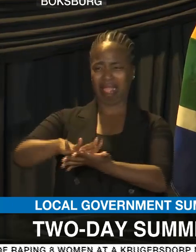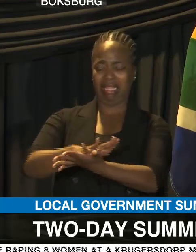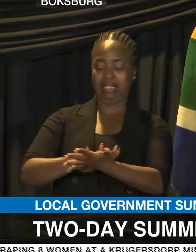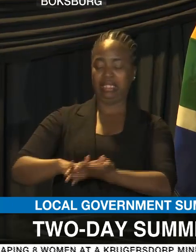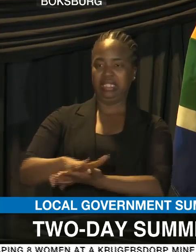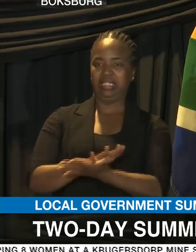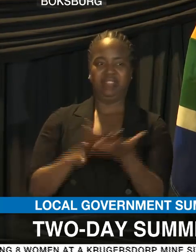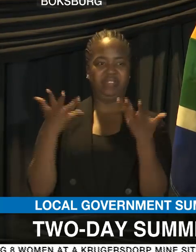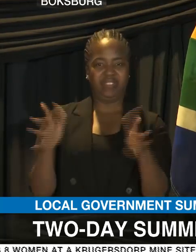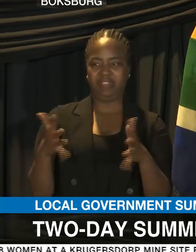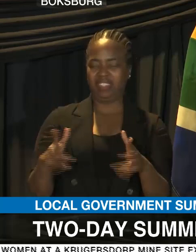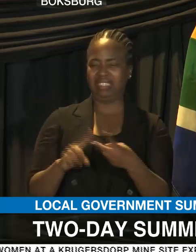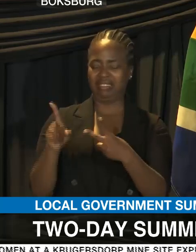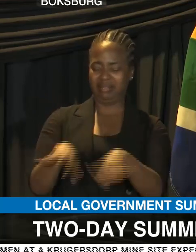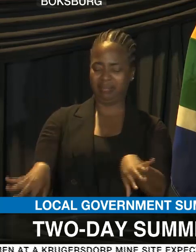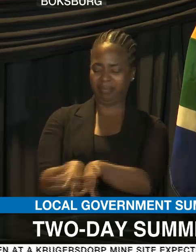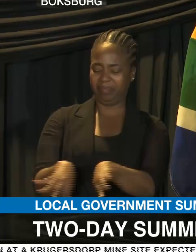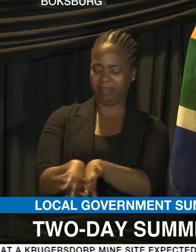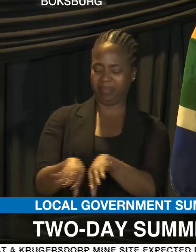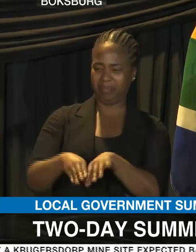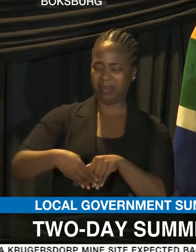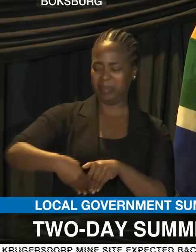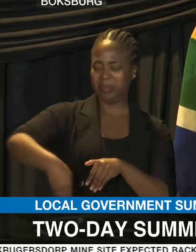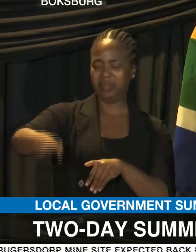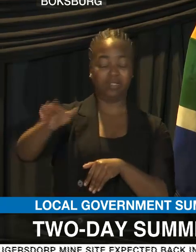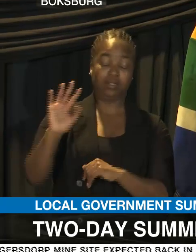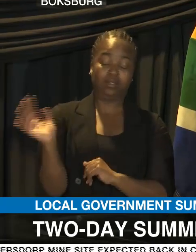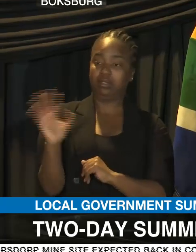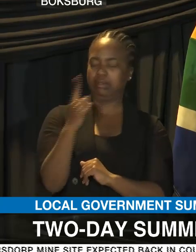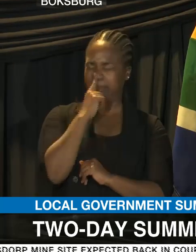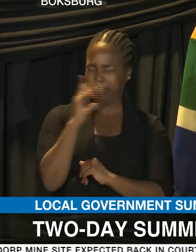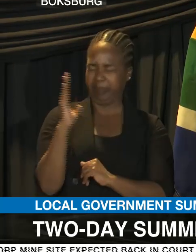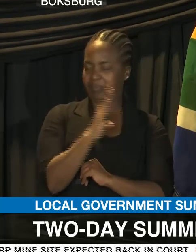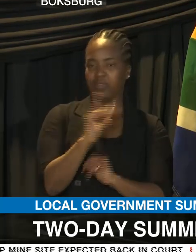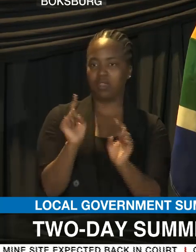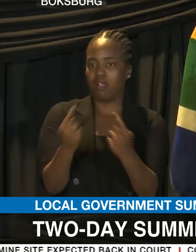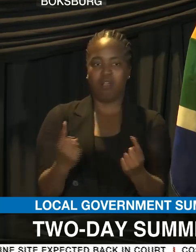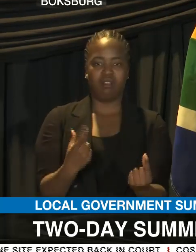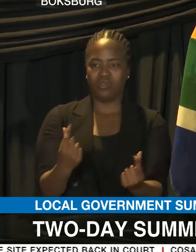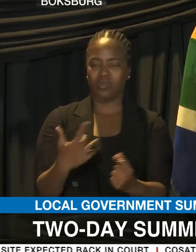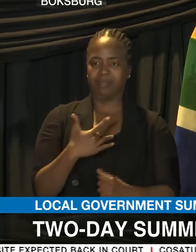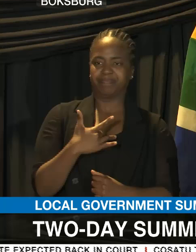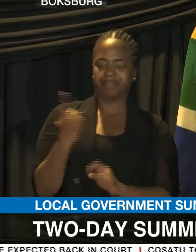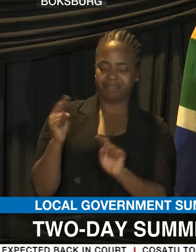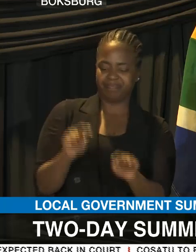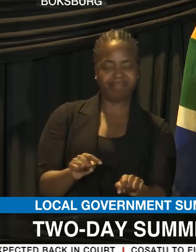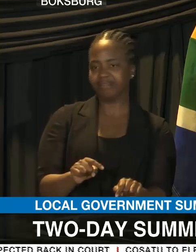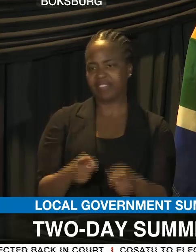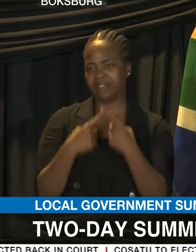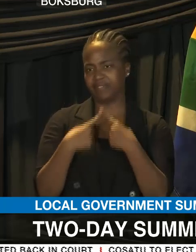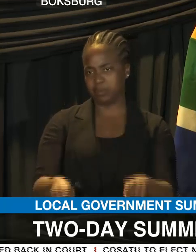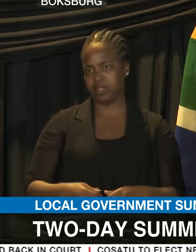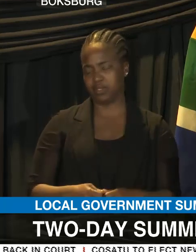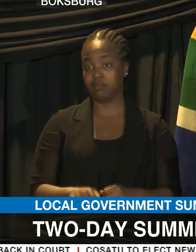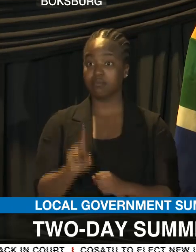just see sewage running in the streets. They will not have an appetite to come and invest.